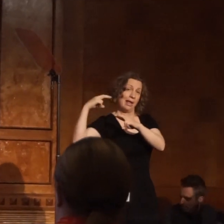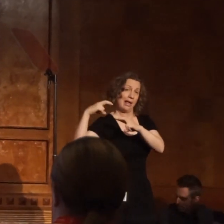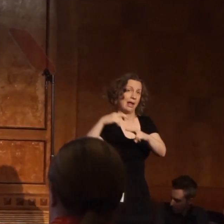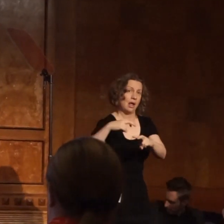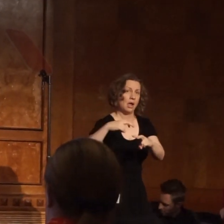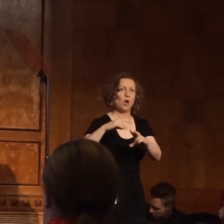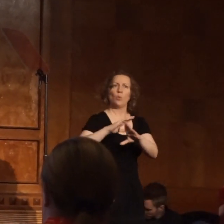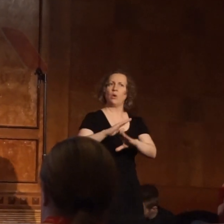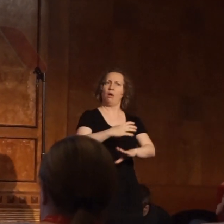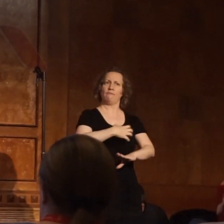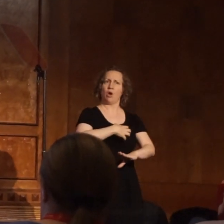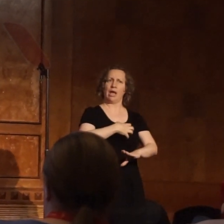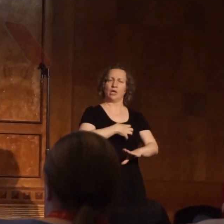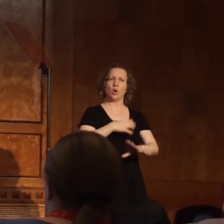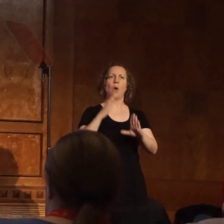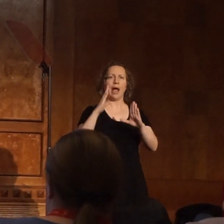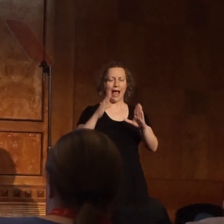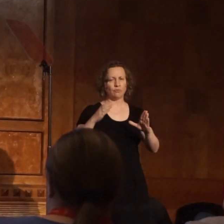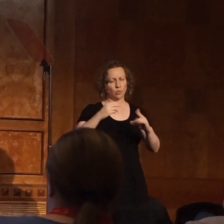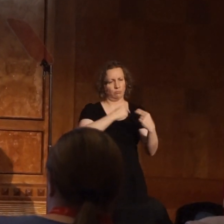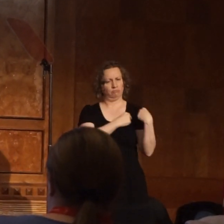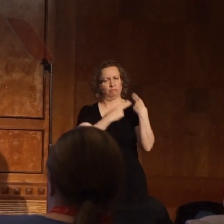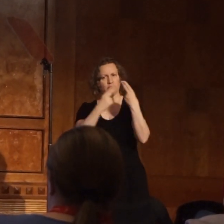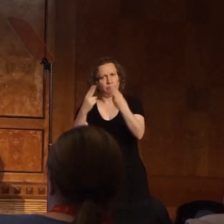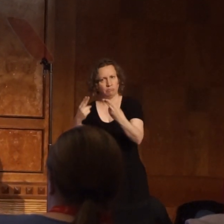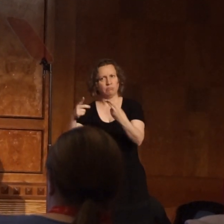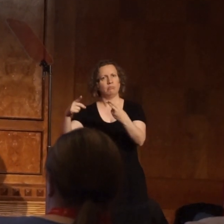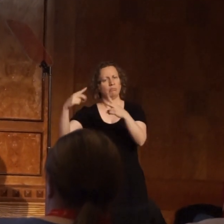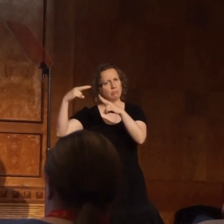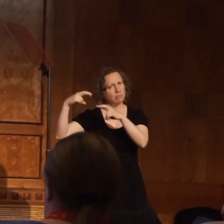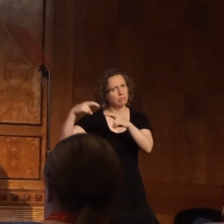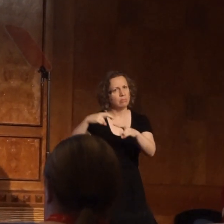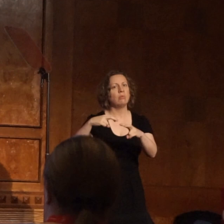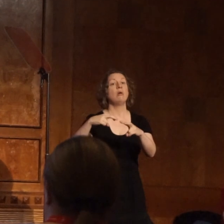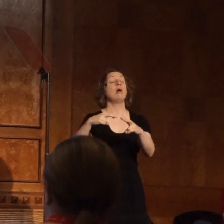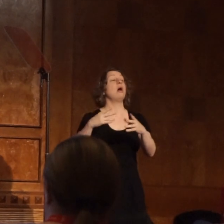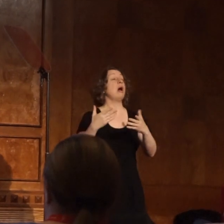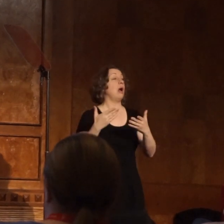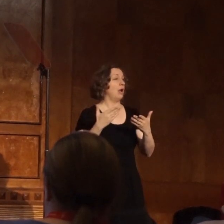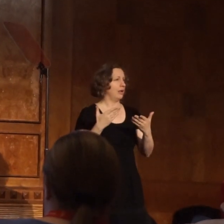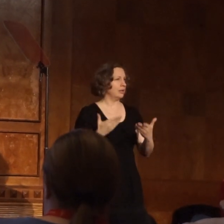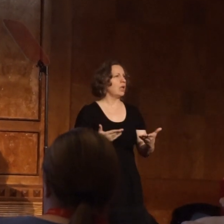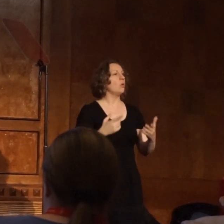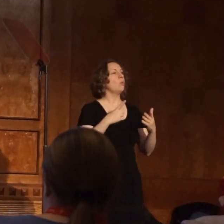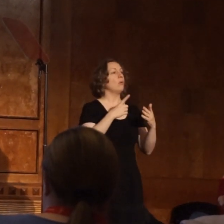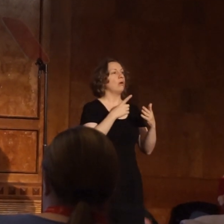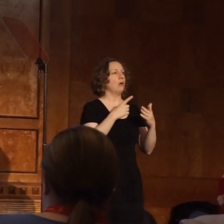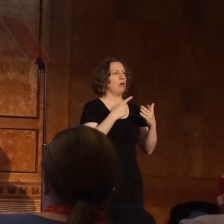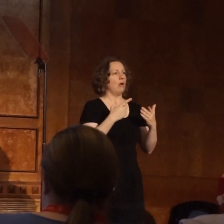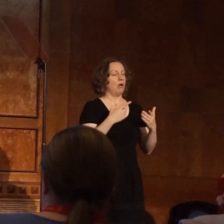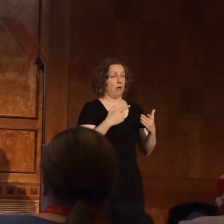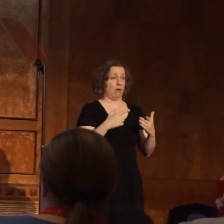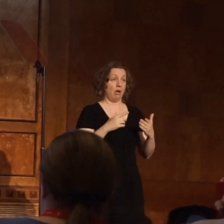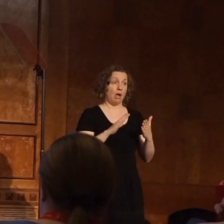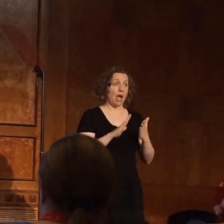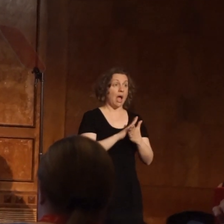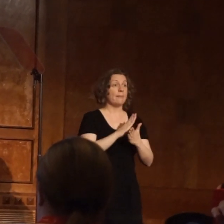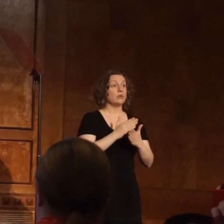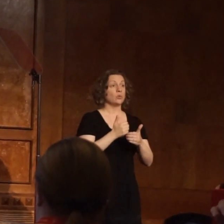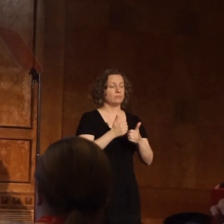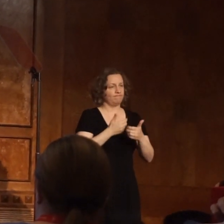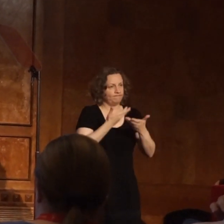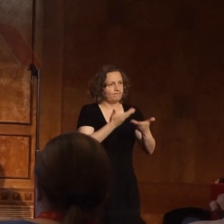appointing an independent organisation to offer confidential advice and support to anyone affected by sexual harassment in our party.